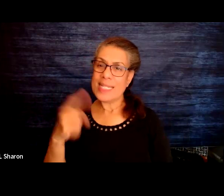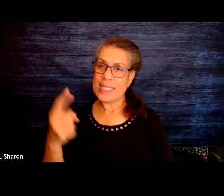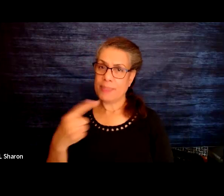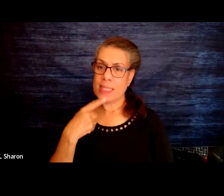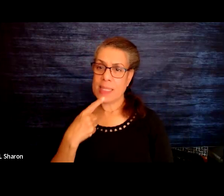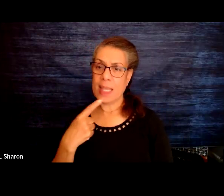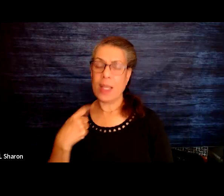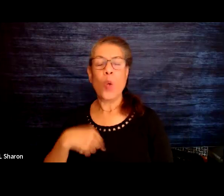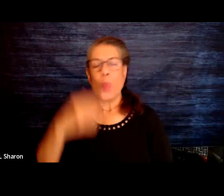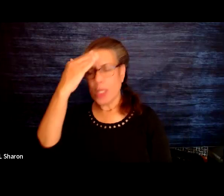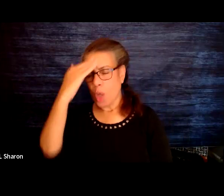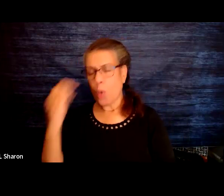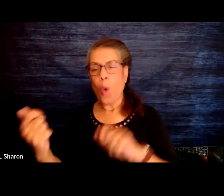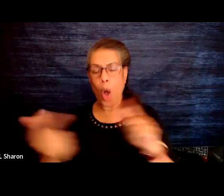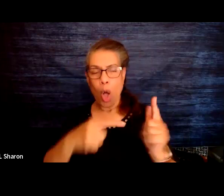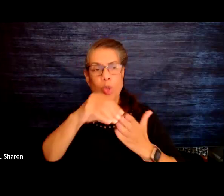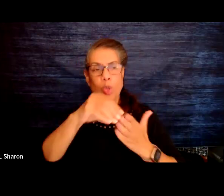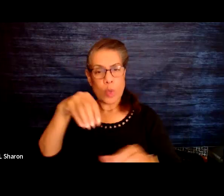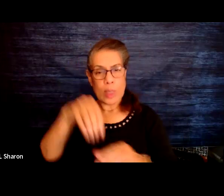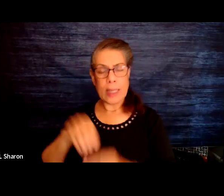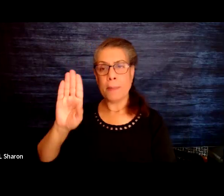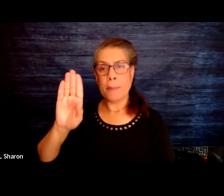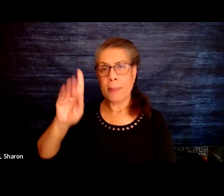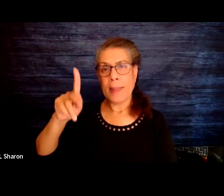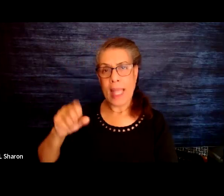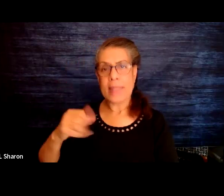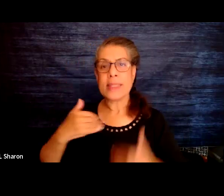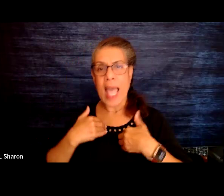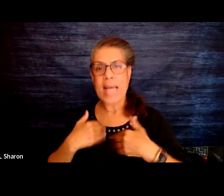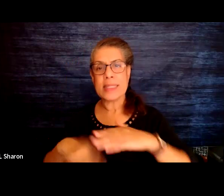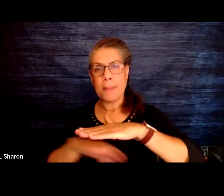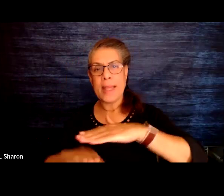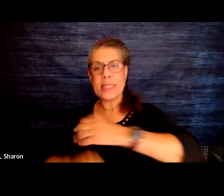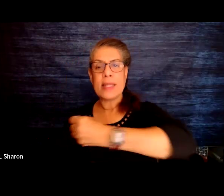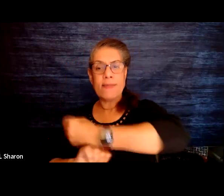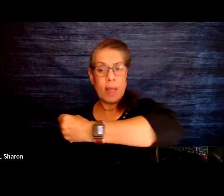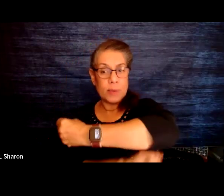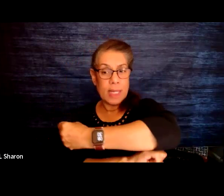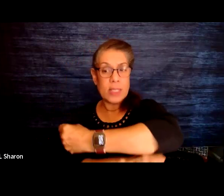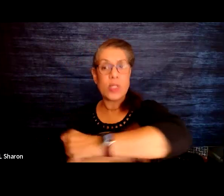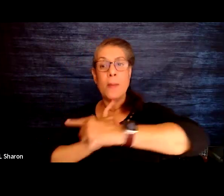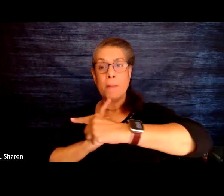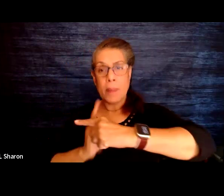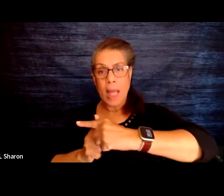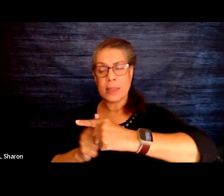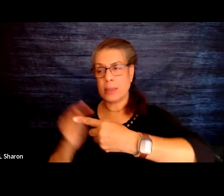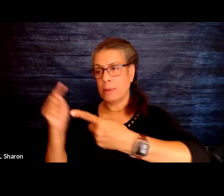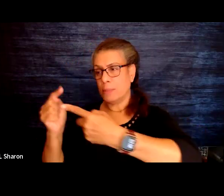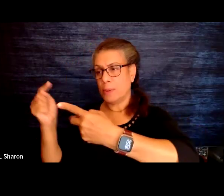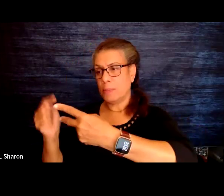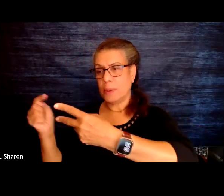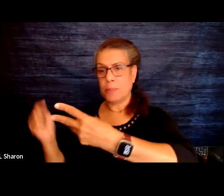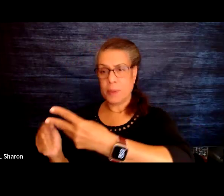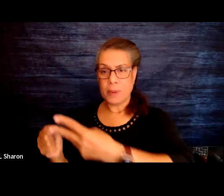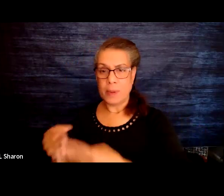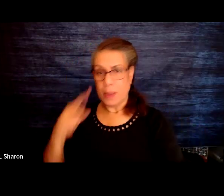we know every single student in BPS has gotten this foundation plus these tweaks because of what they need